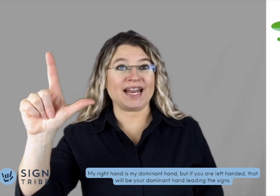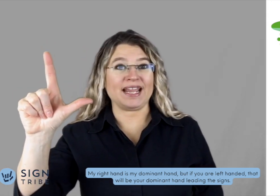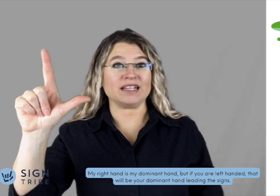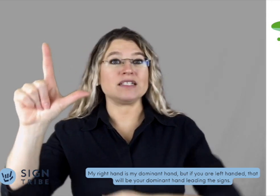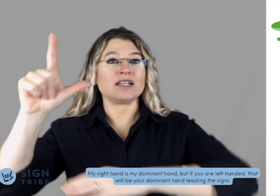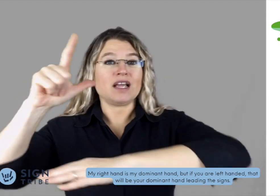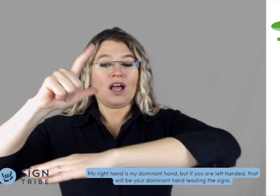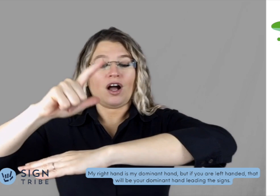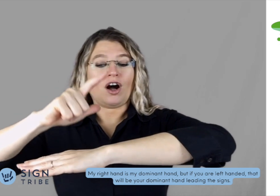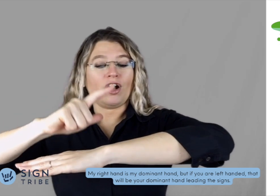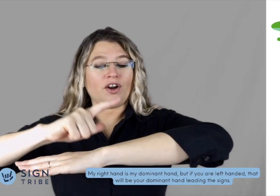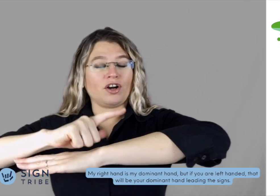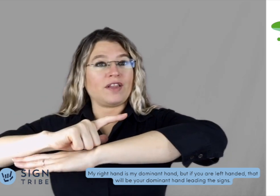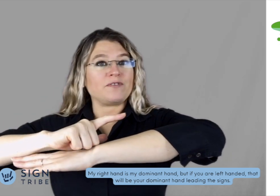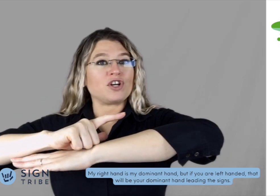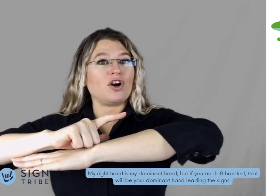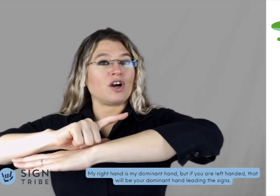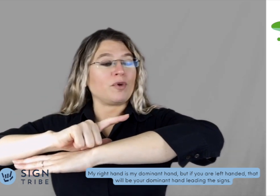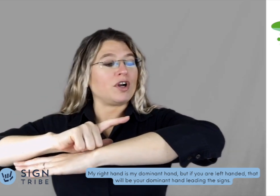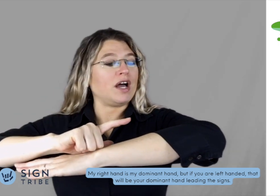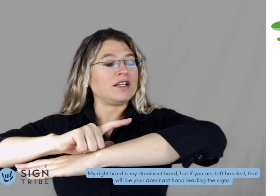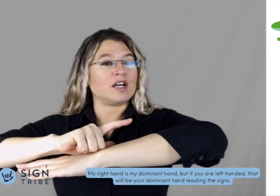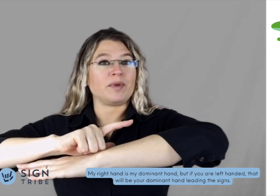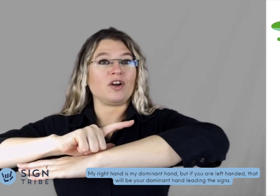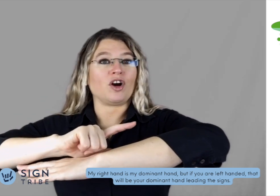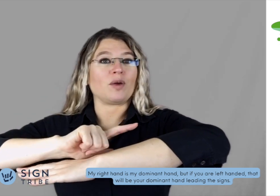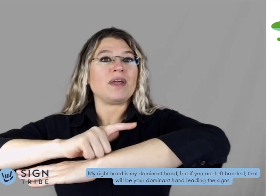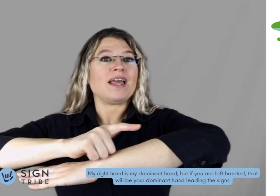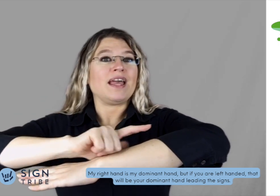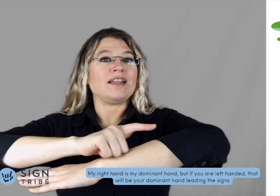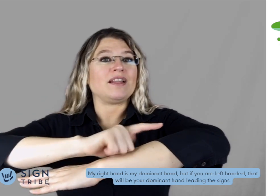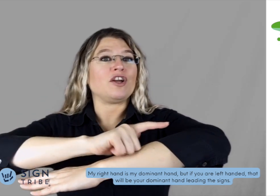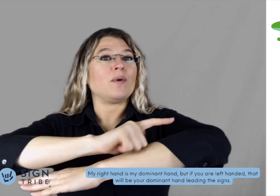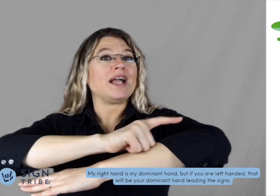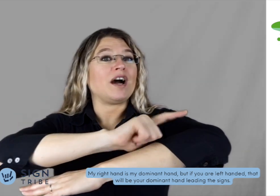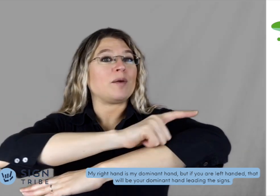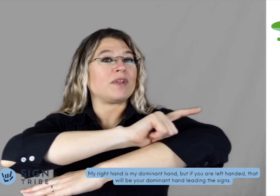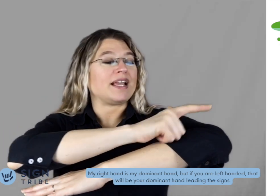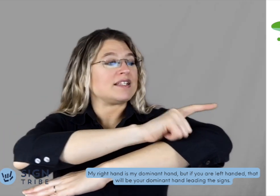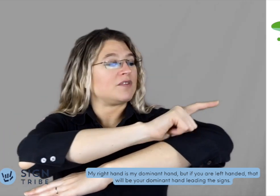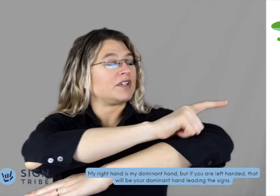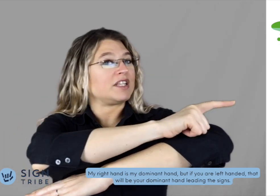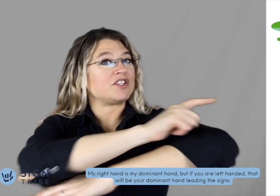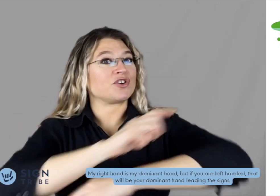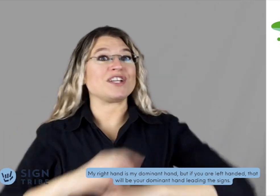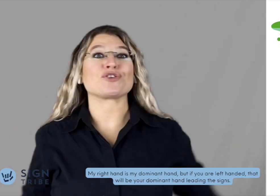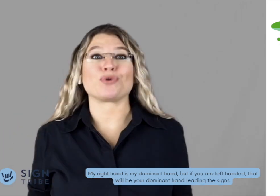hand on our left arm or non-dominant arm, and then going up like as if a lizard is